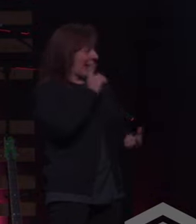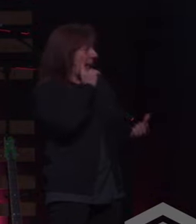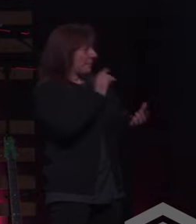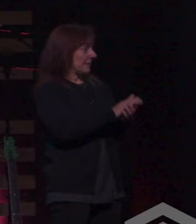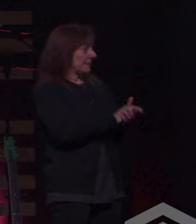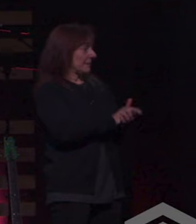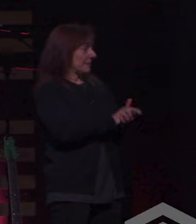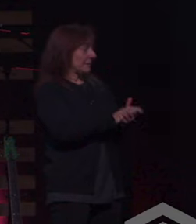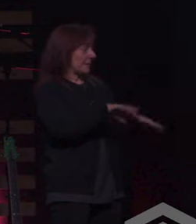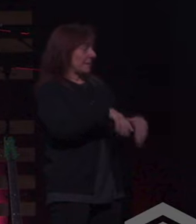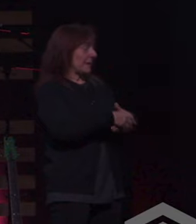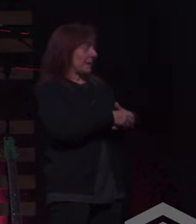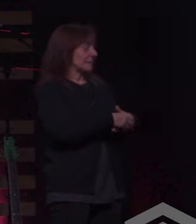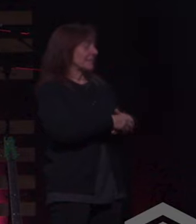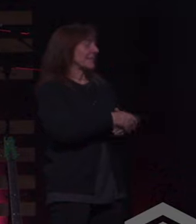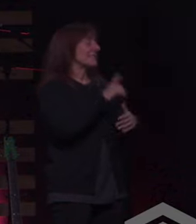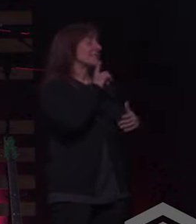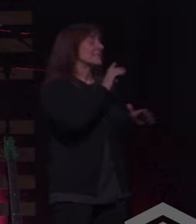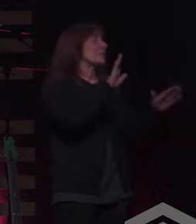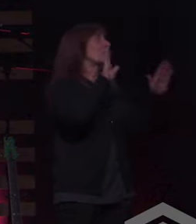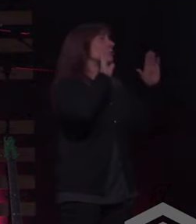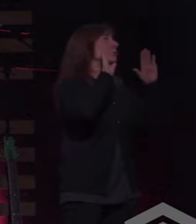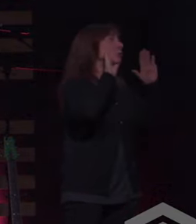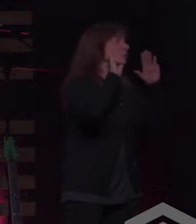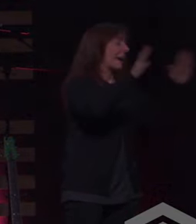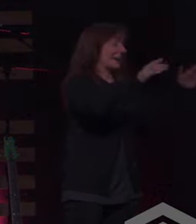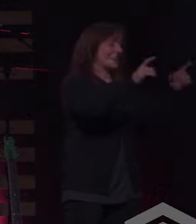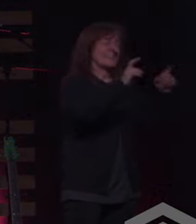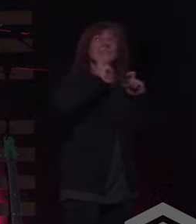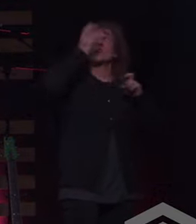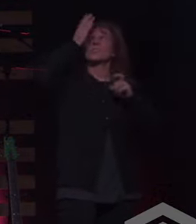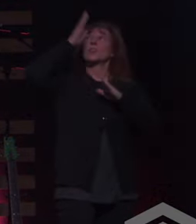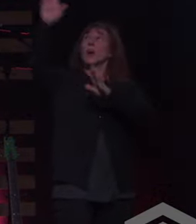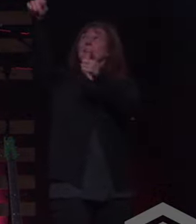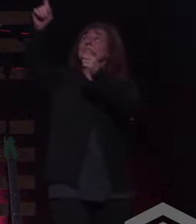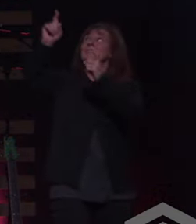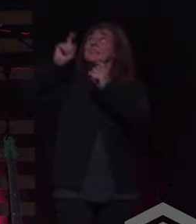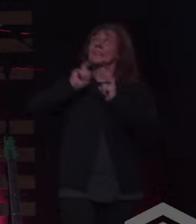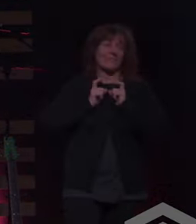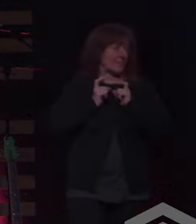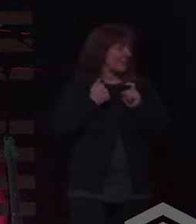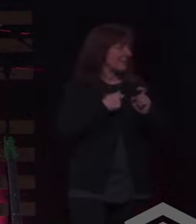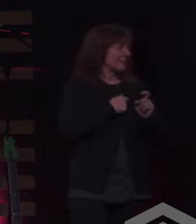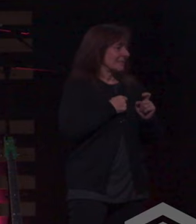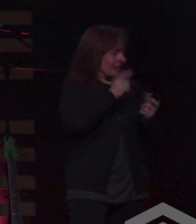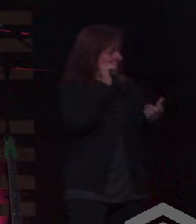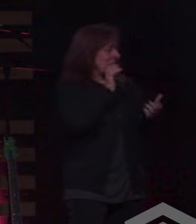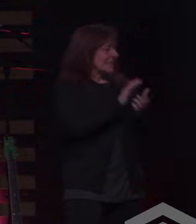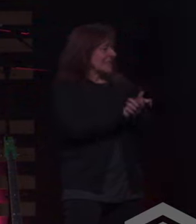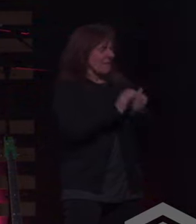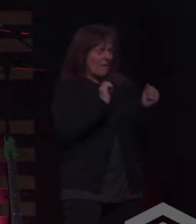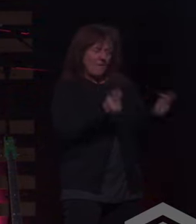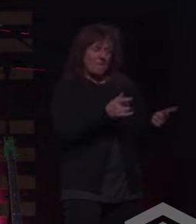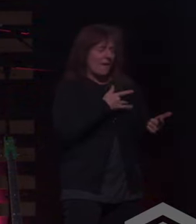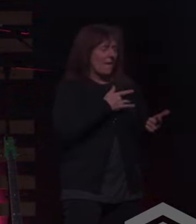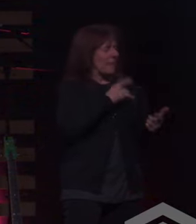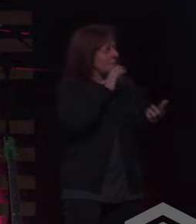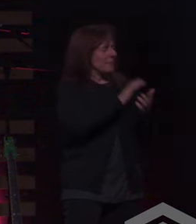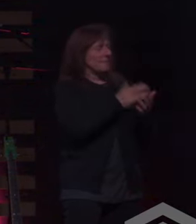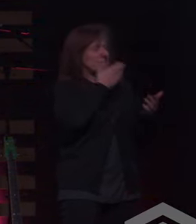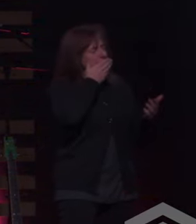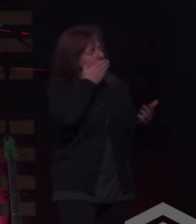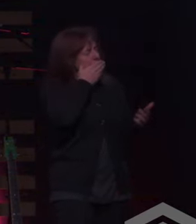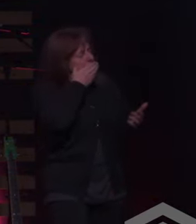the greatest gift that God has ever given us while we're here on this earth. And I believe with all of my heart that it